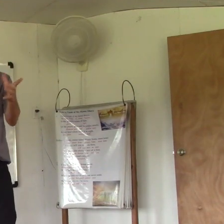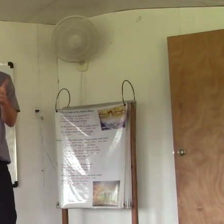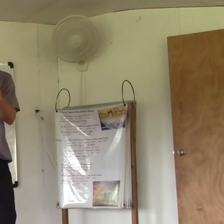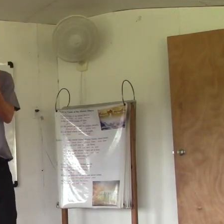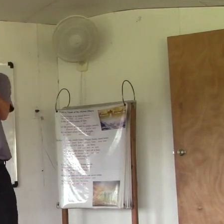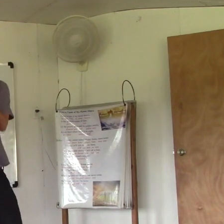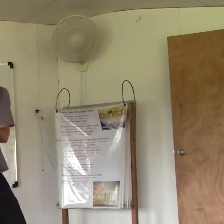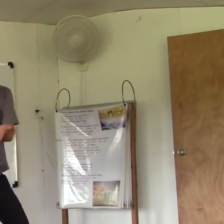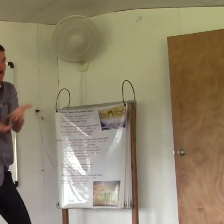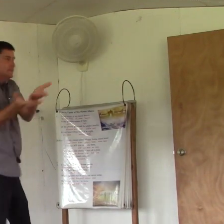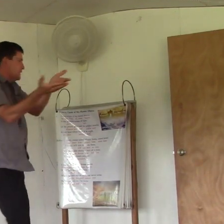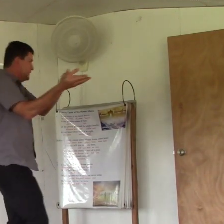And then they brought them here.